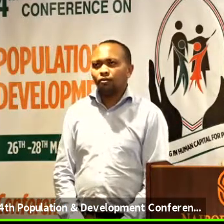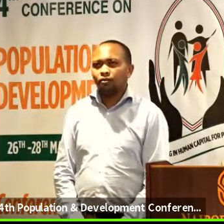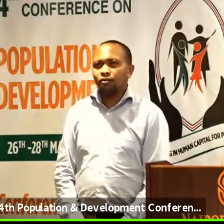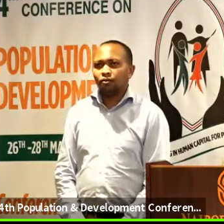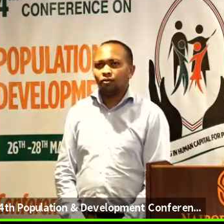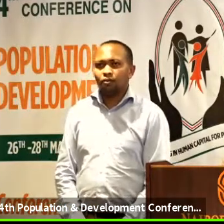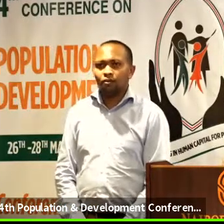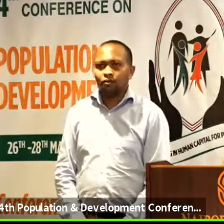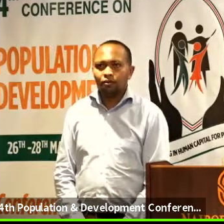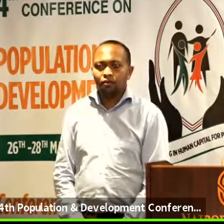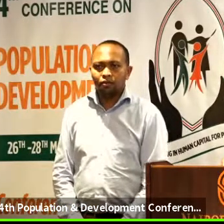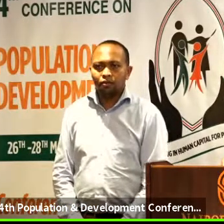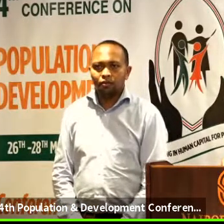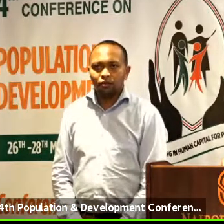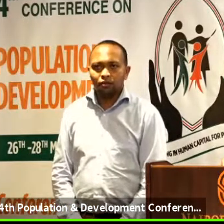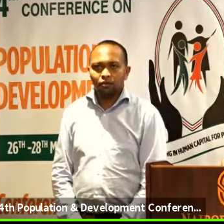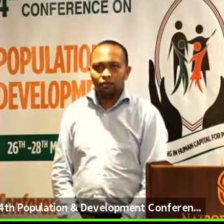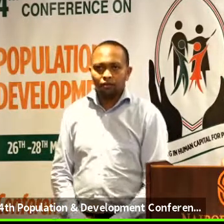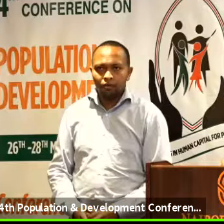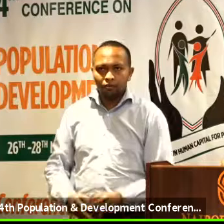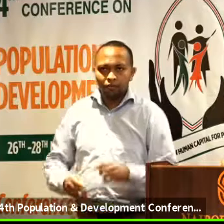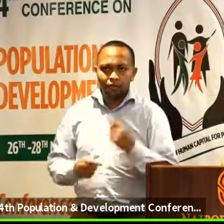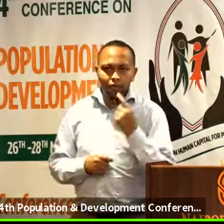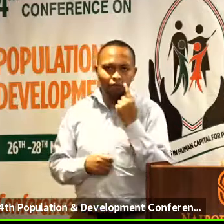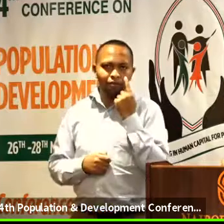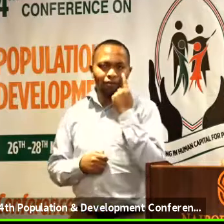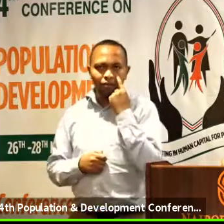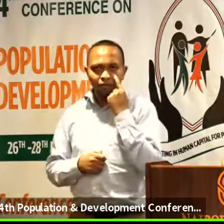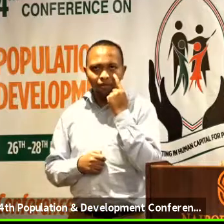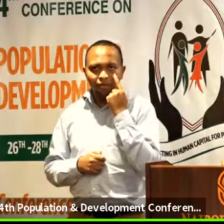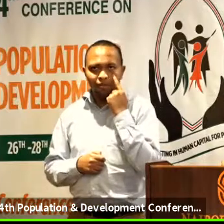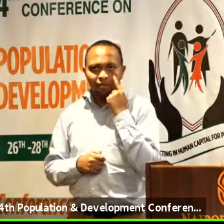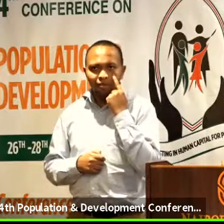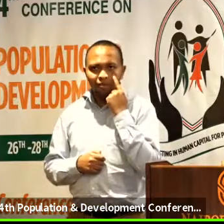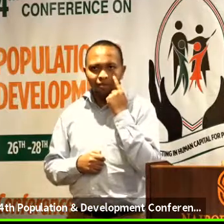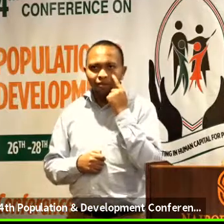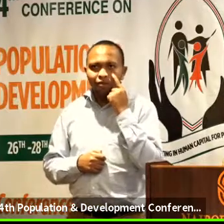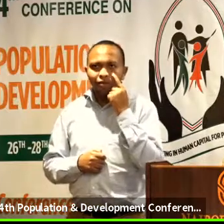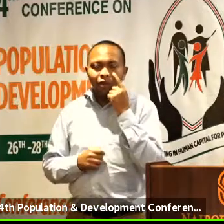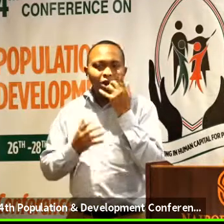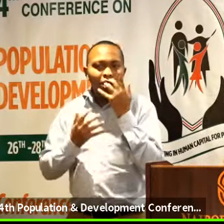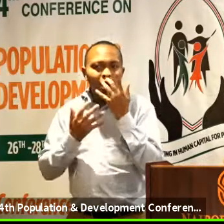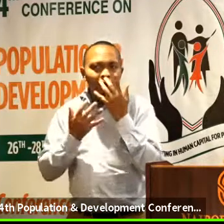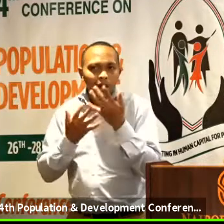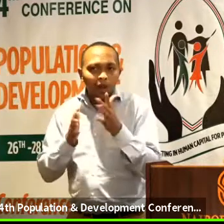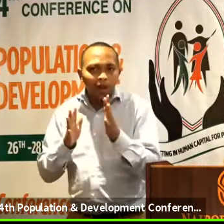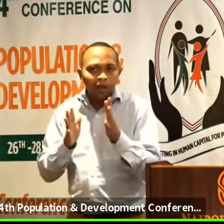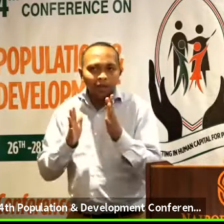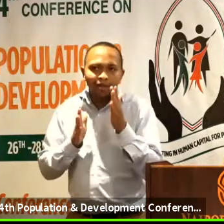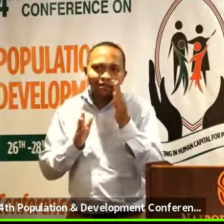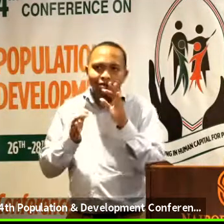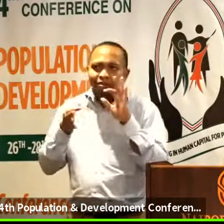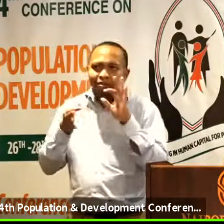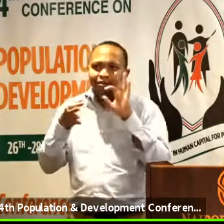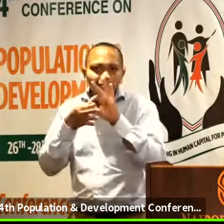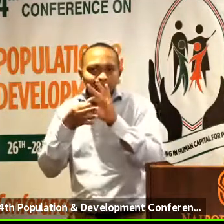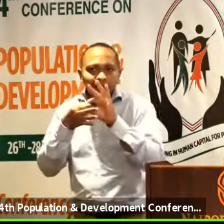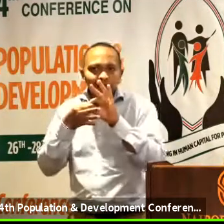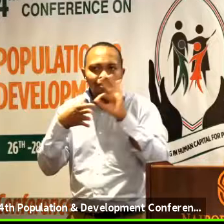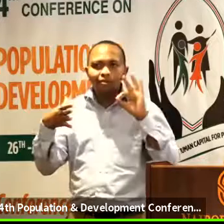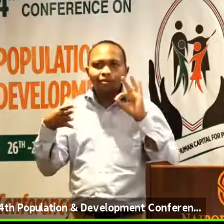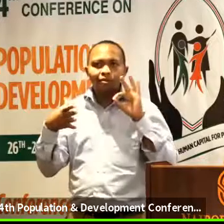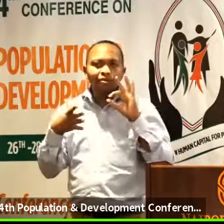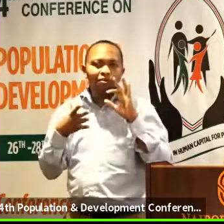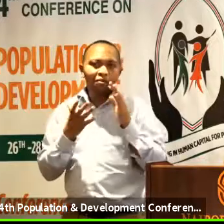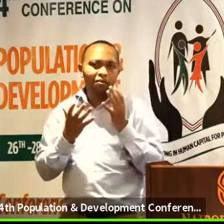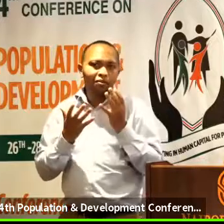Okay, I think seems we can't identify Dr. Lange, or he's not there. I think he dropped